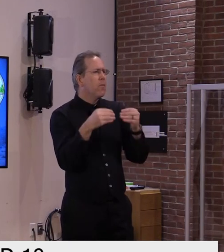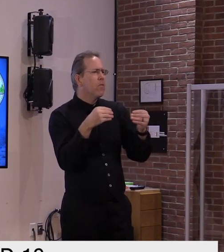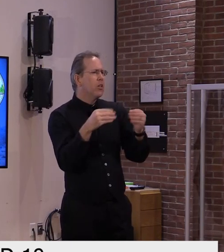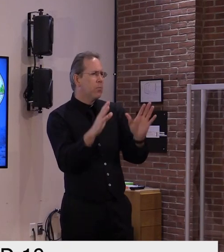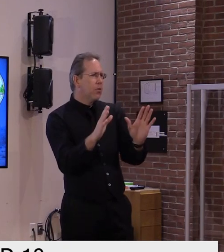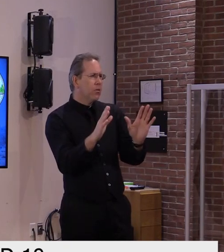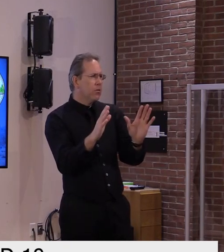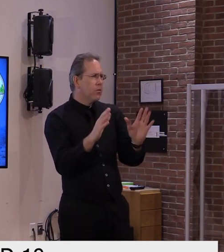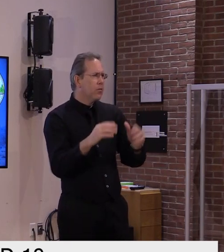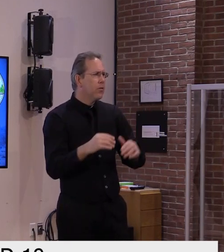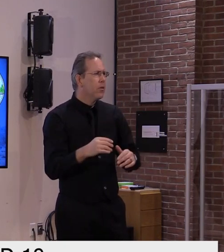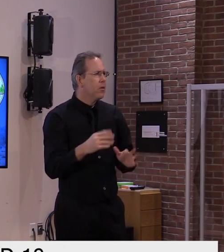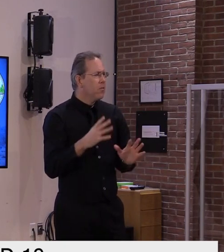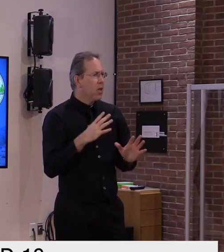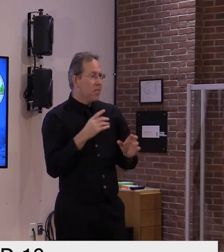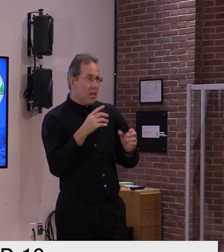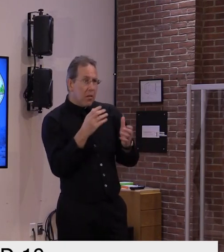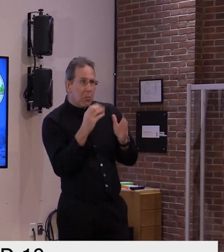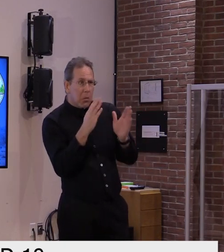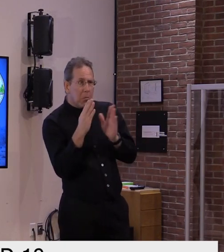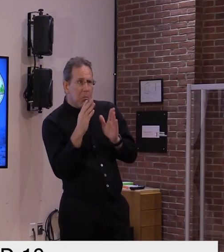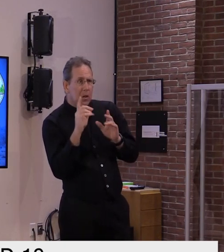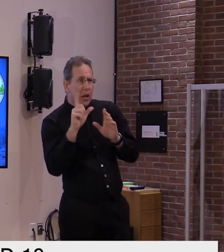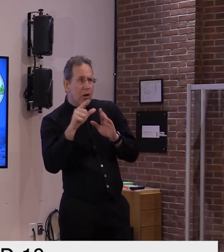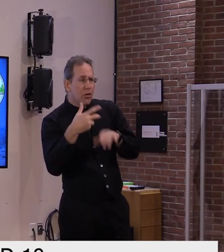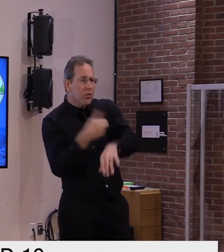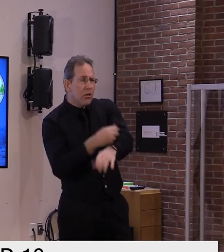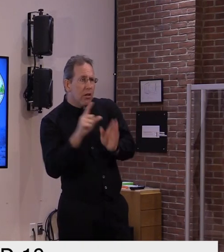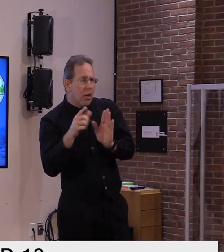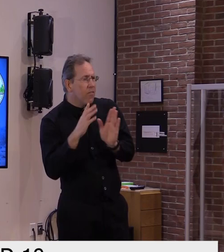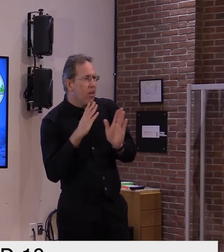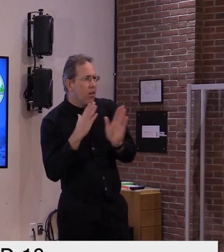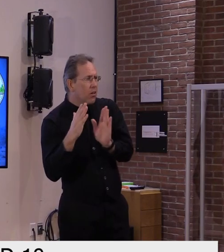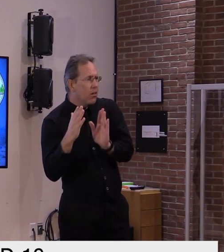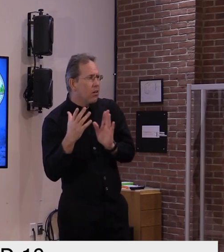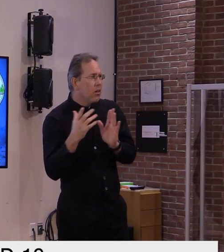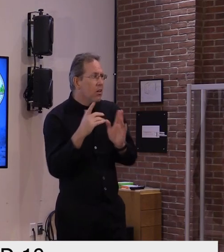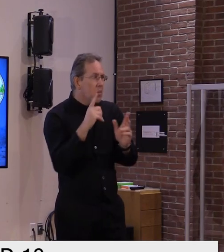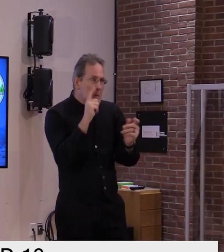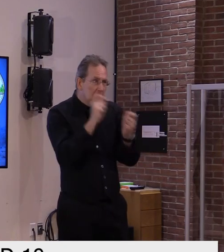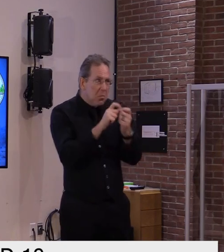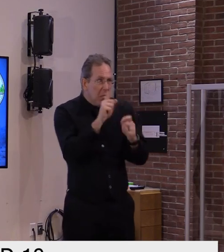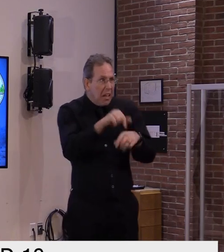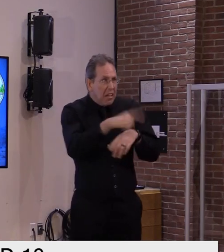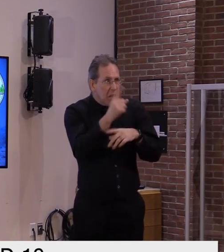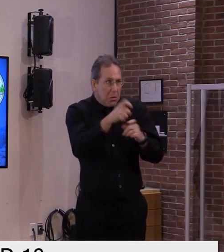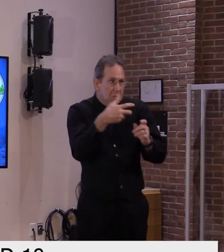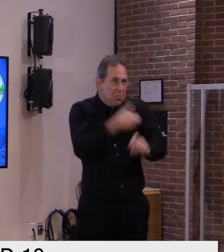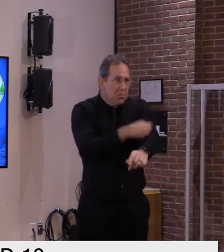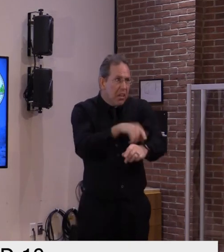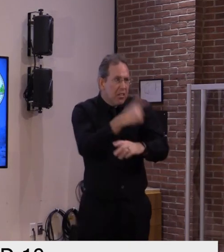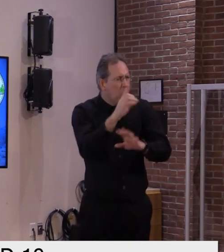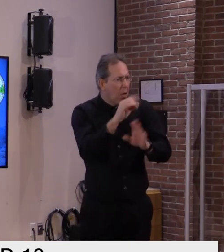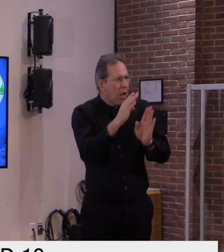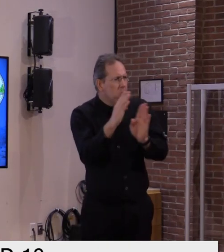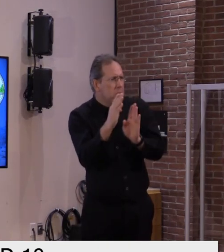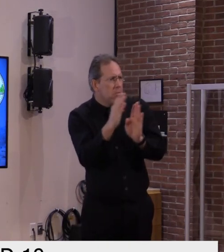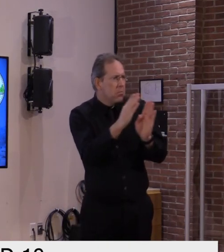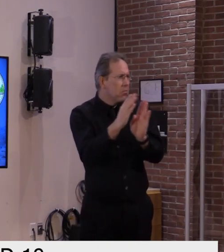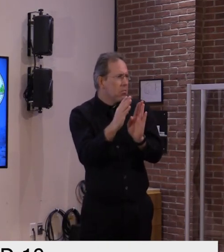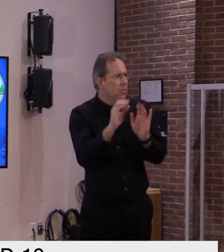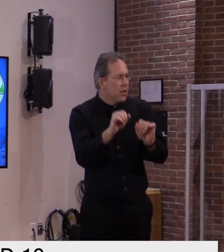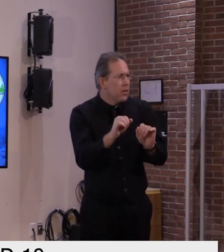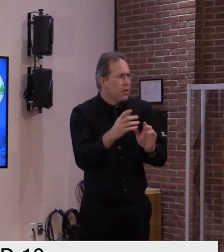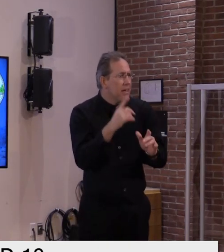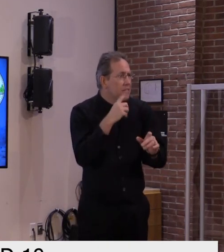can get to a vaccine location, they could be a day or two ahead or a day or two behind, and that's not going